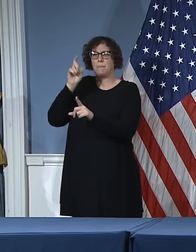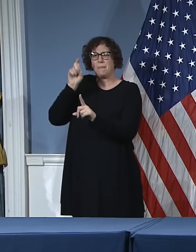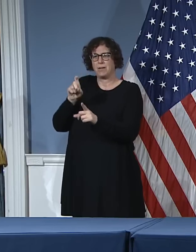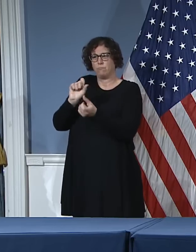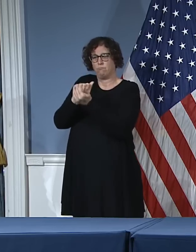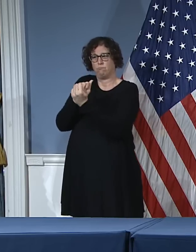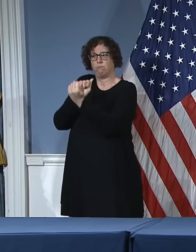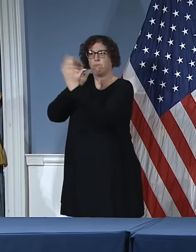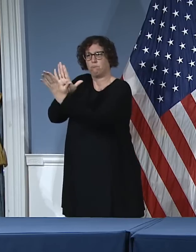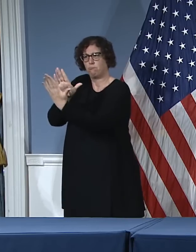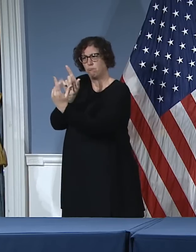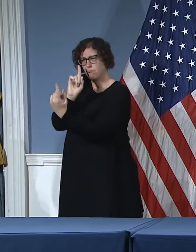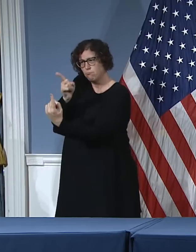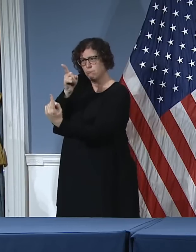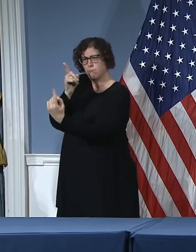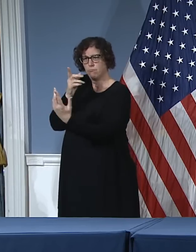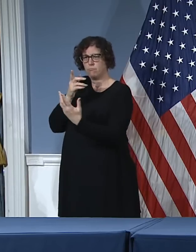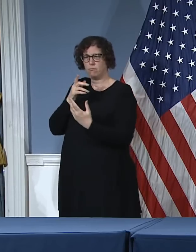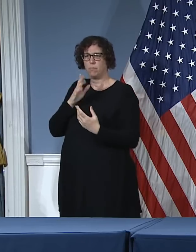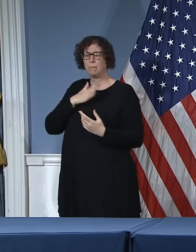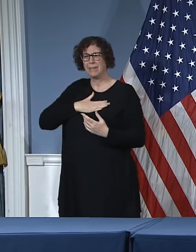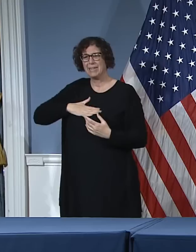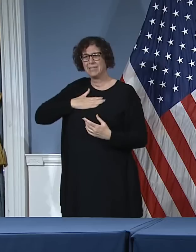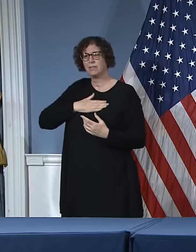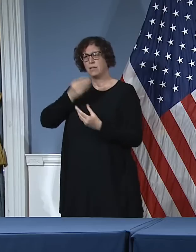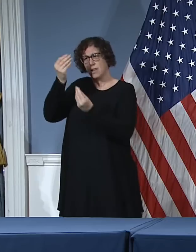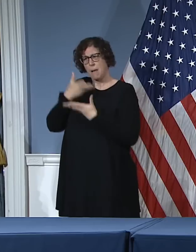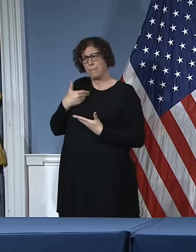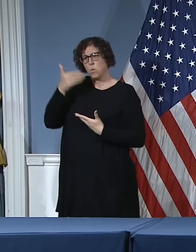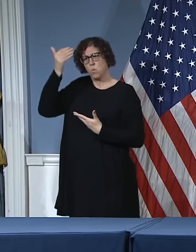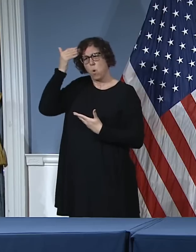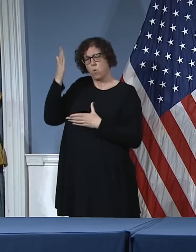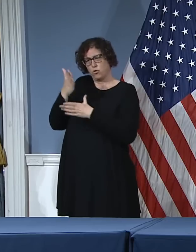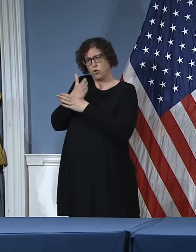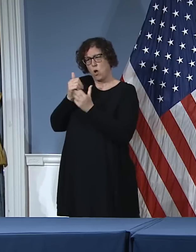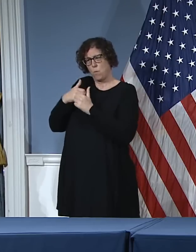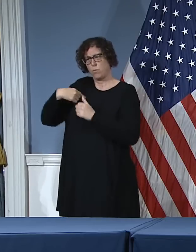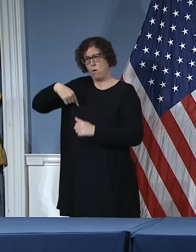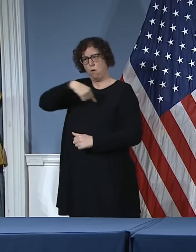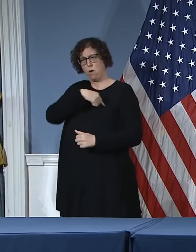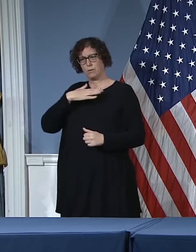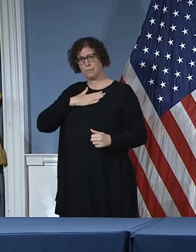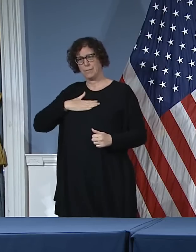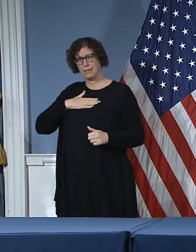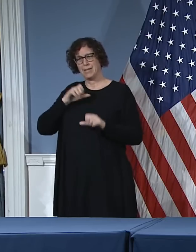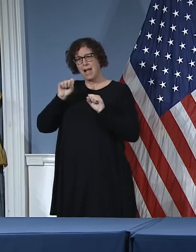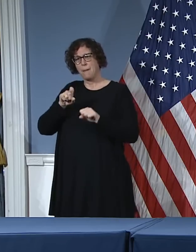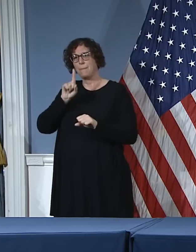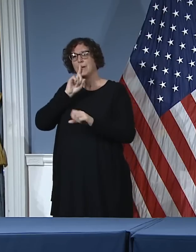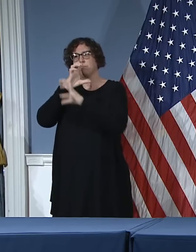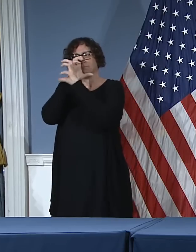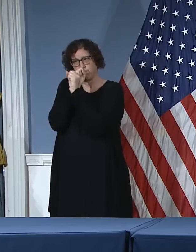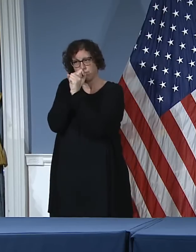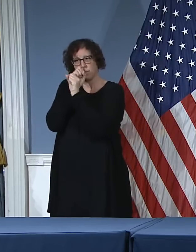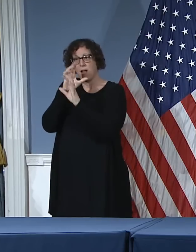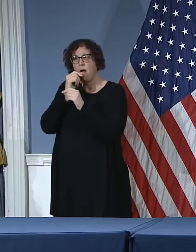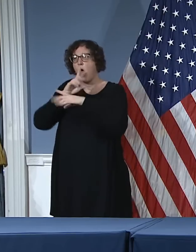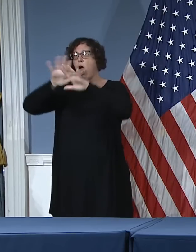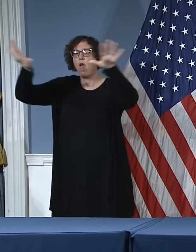by management, please get us those specifics, even if you want to do it confidentially, so we can follow up and help people.